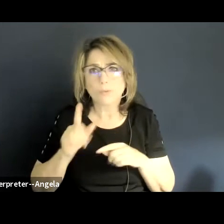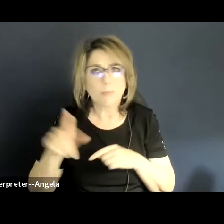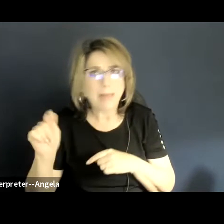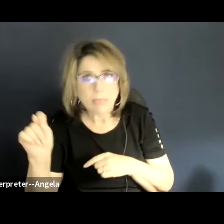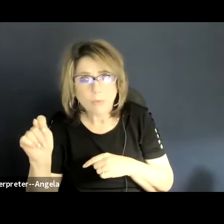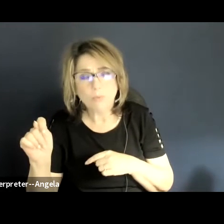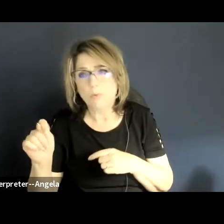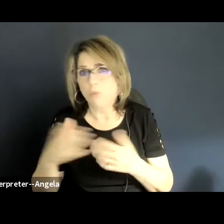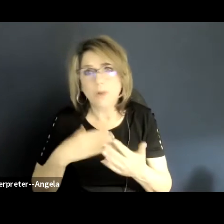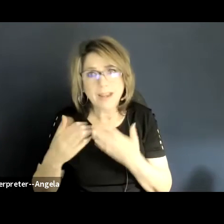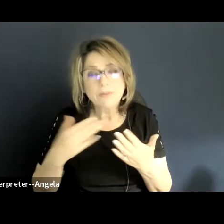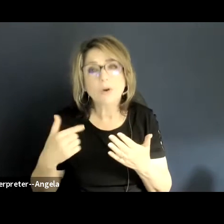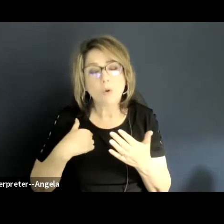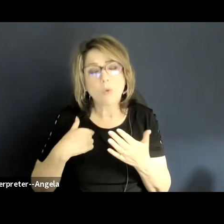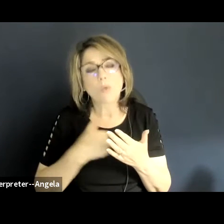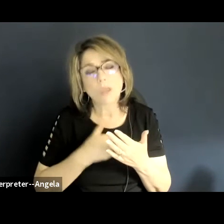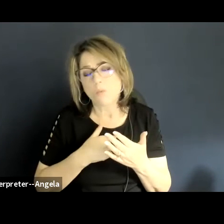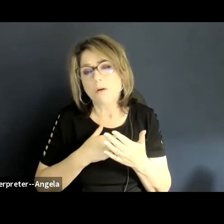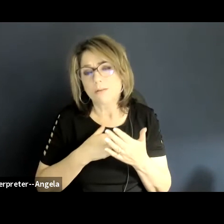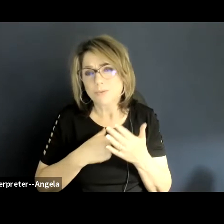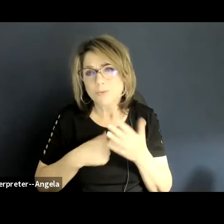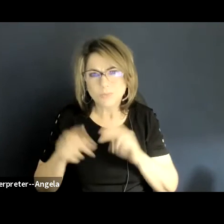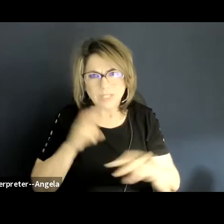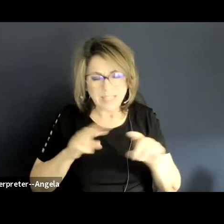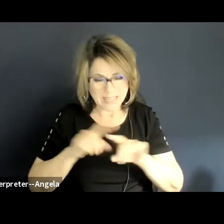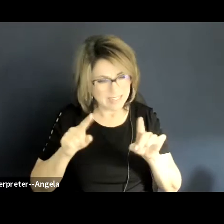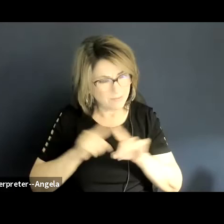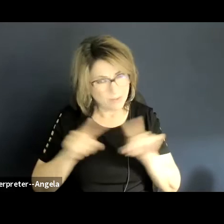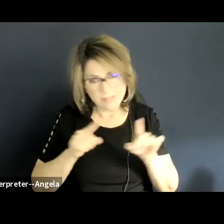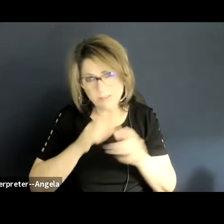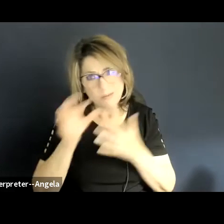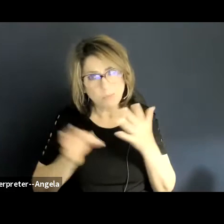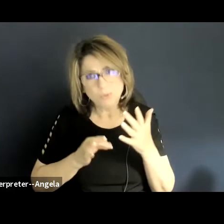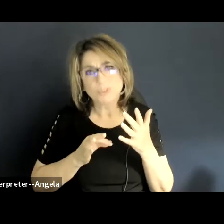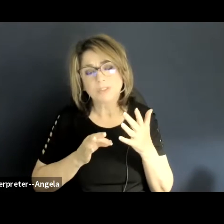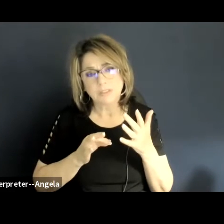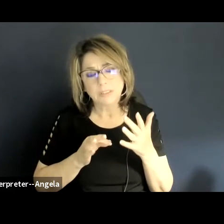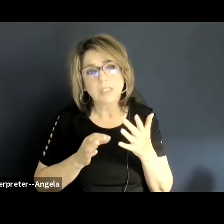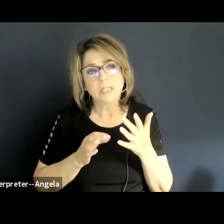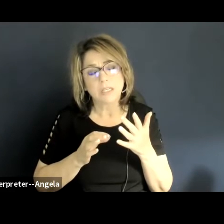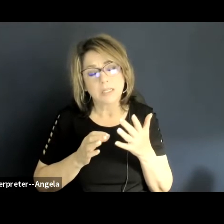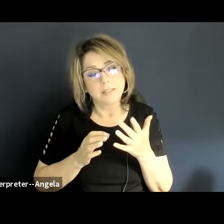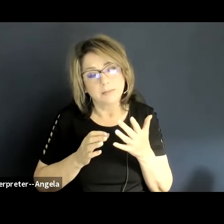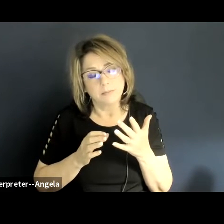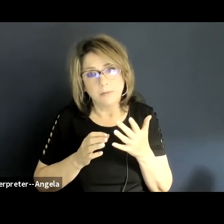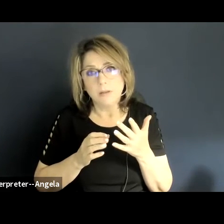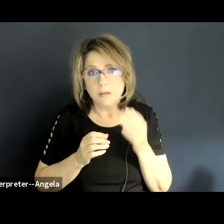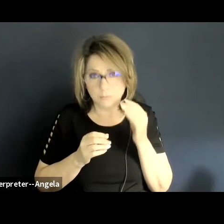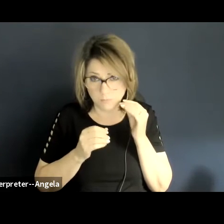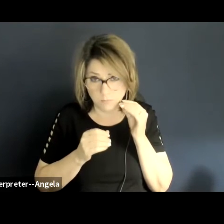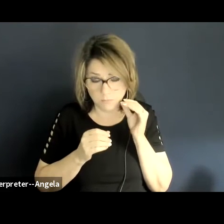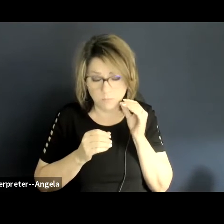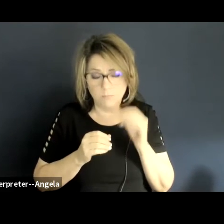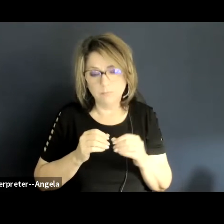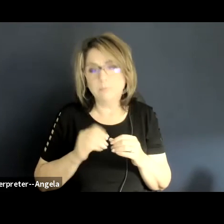something like that. We are going to look at different types of approaches. And this is, one of the things that,